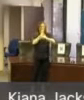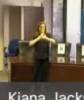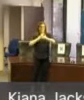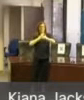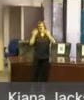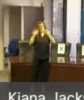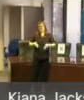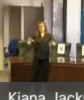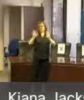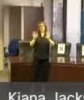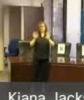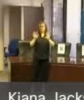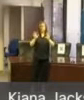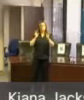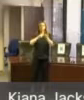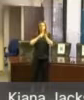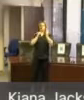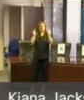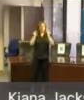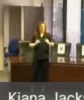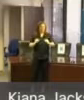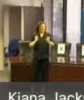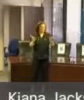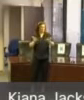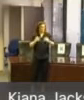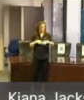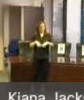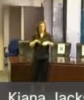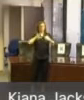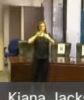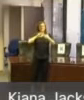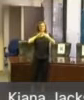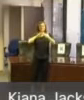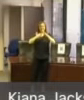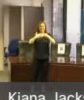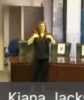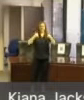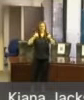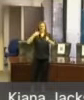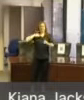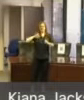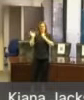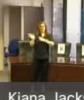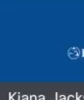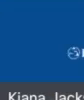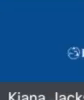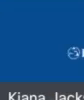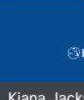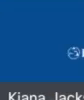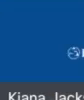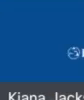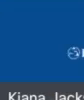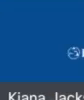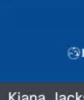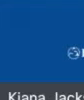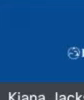And we want to move into the State Health Benefit Plan on our agenda. And first, we'll hear from